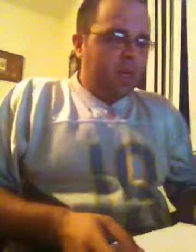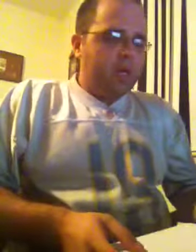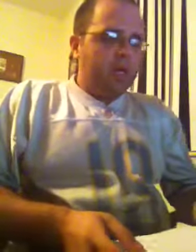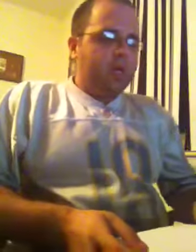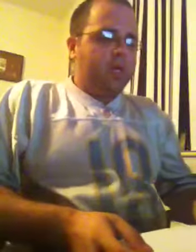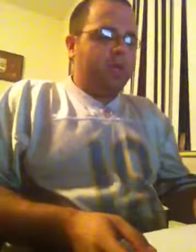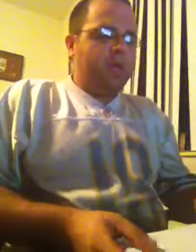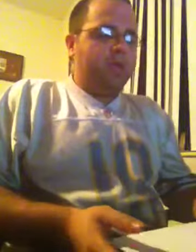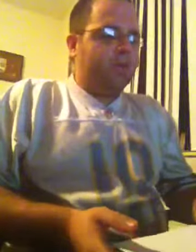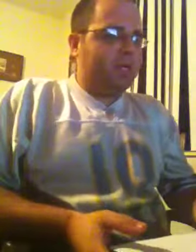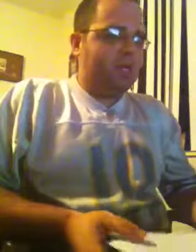Yo,